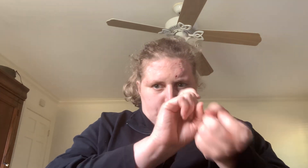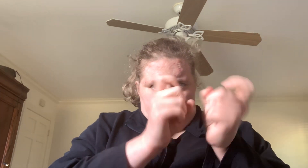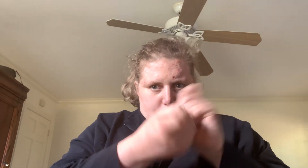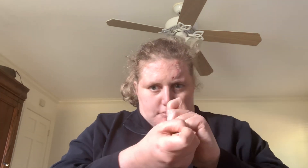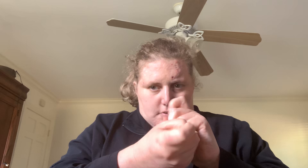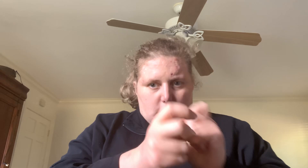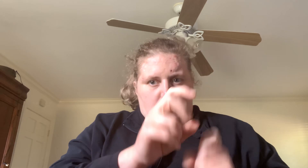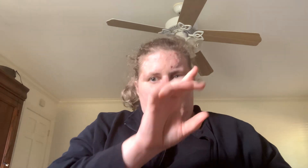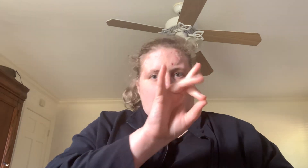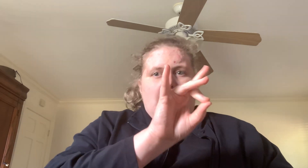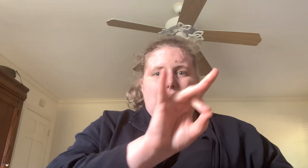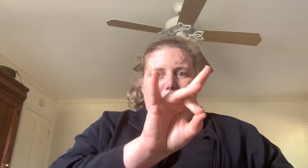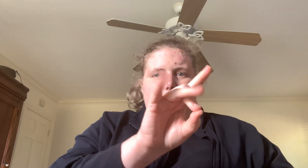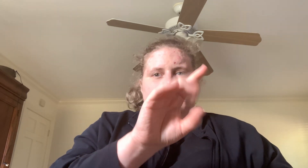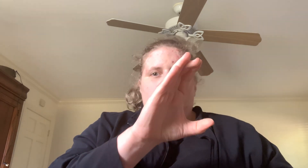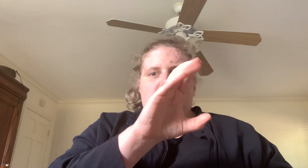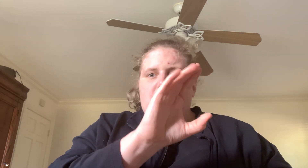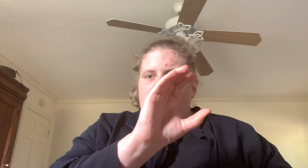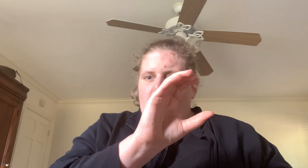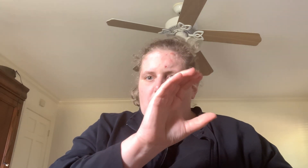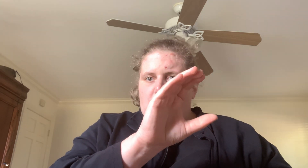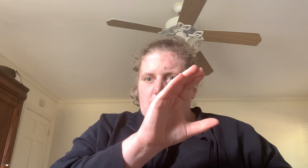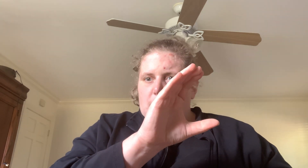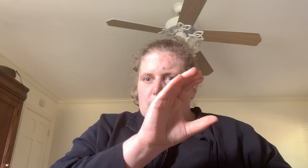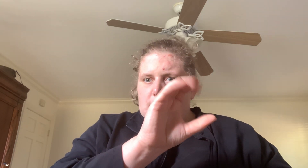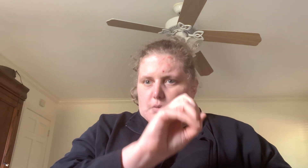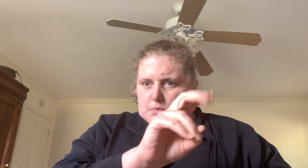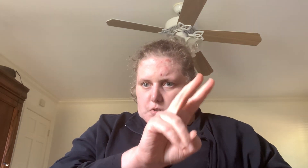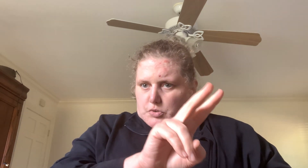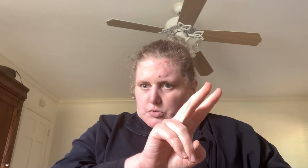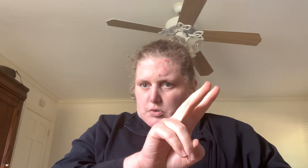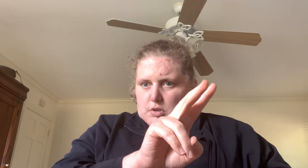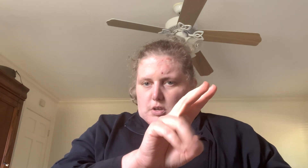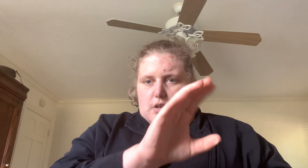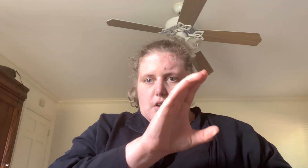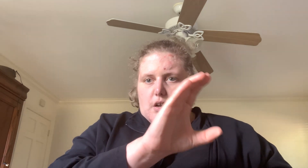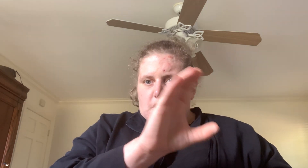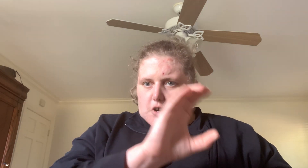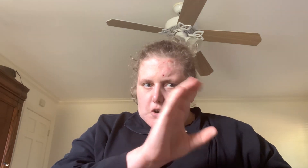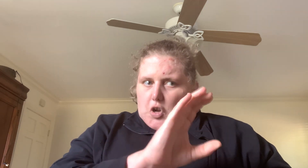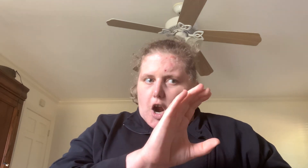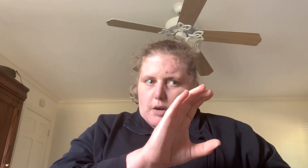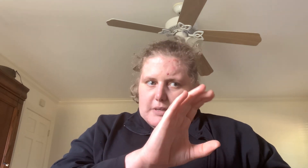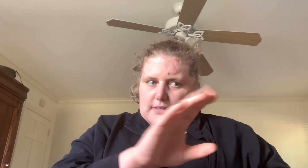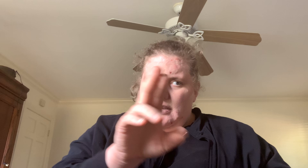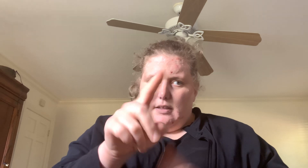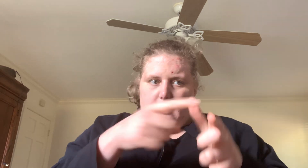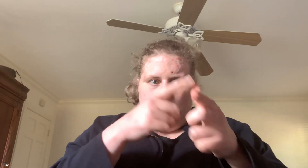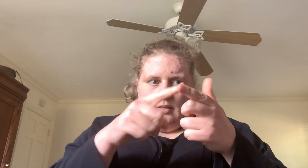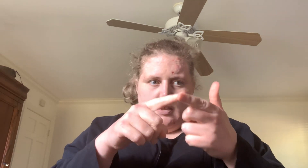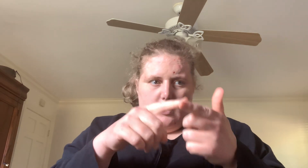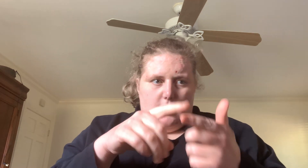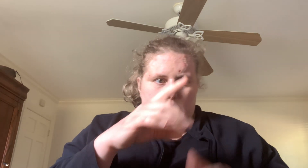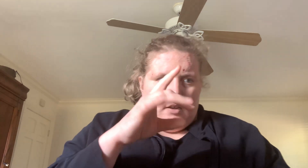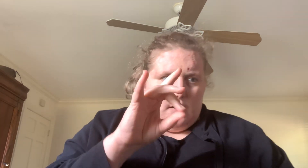started somewhere to figure out where I want to go from there. So that gives us, as I said, 8 carbons on the left and 20 on the